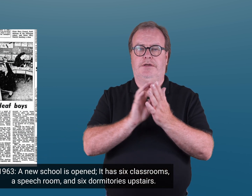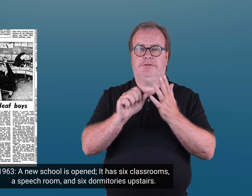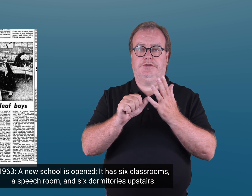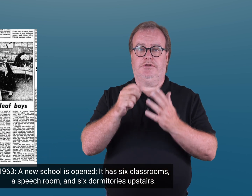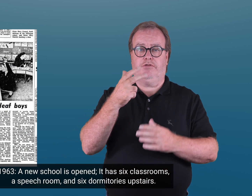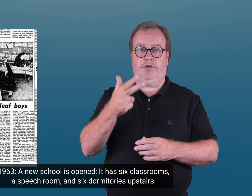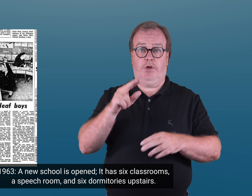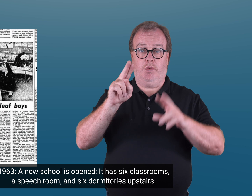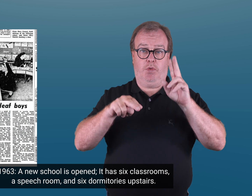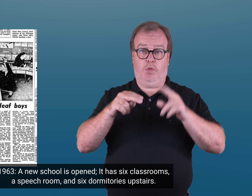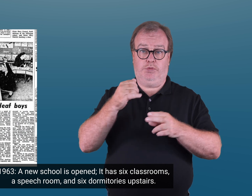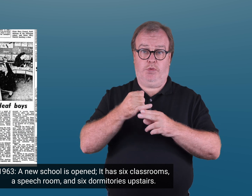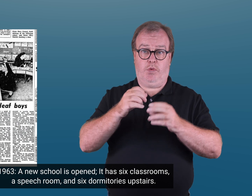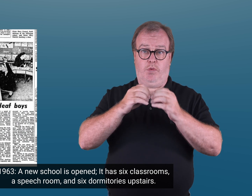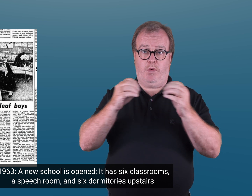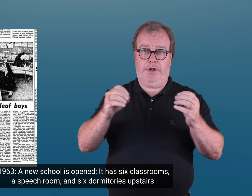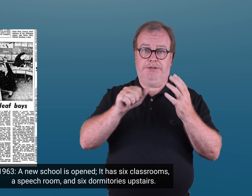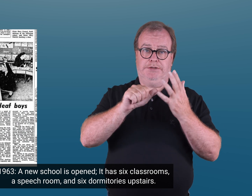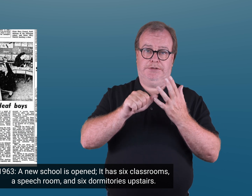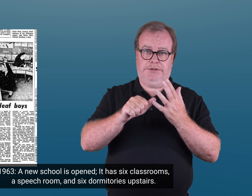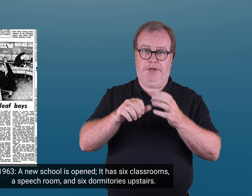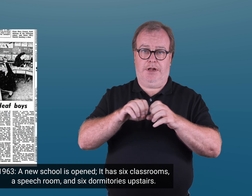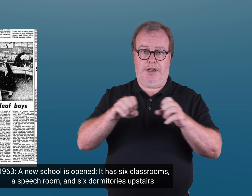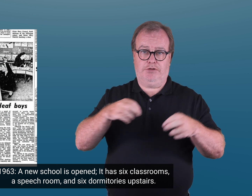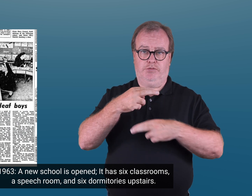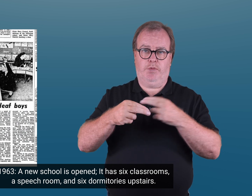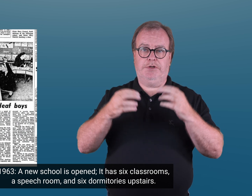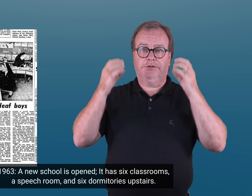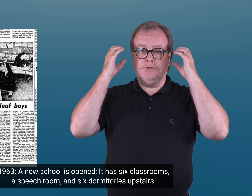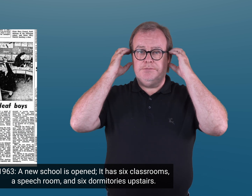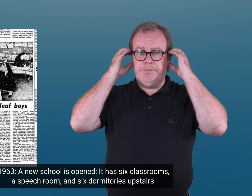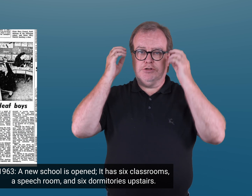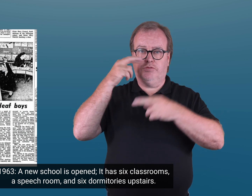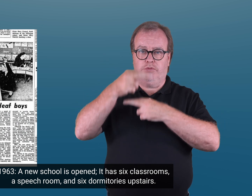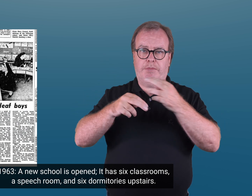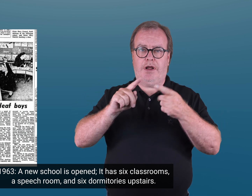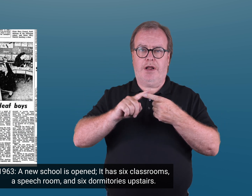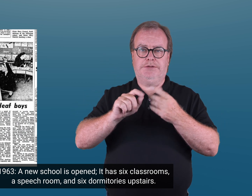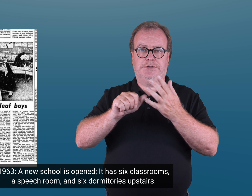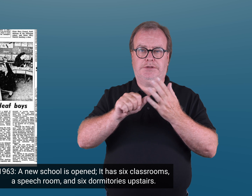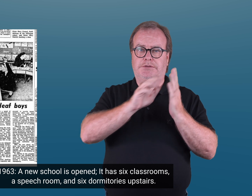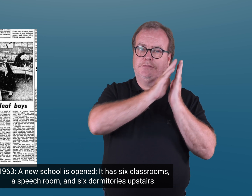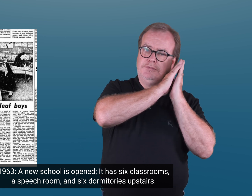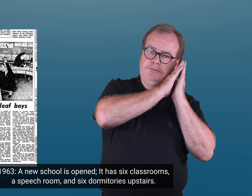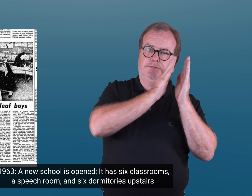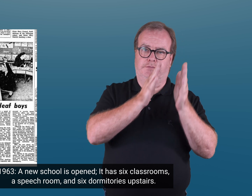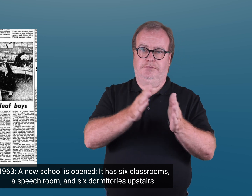1963. A new school is opened. It has 6 classrooms, a speech room, and 6 dormitories